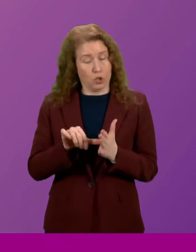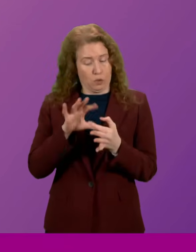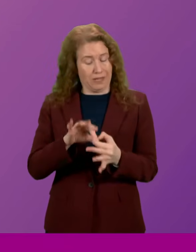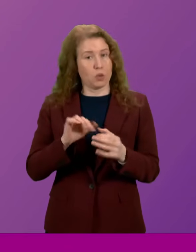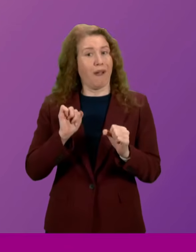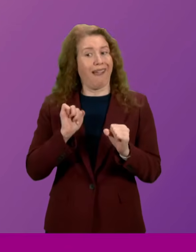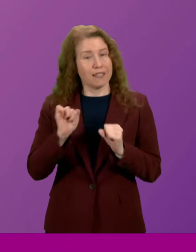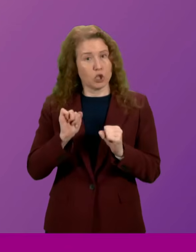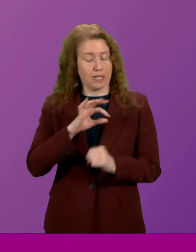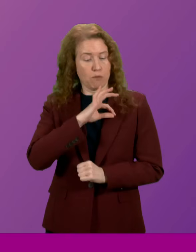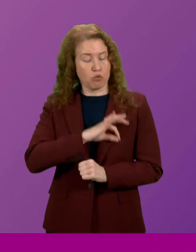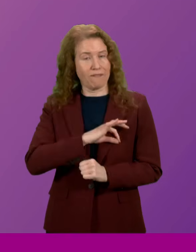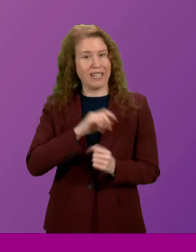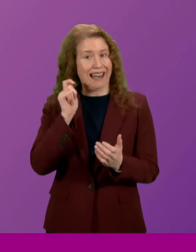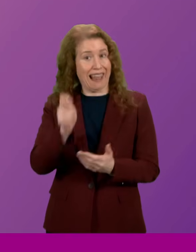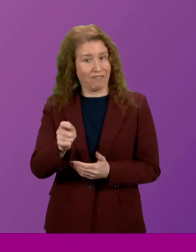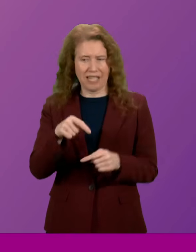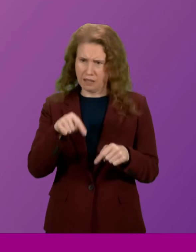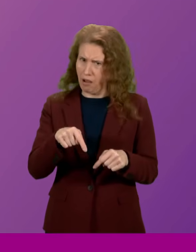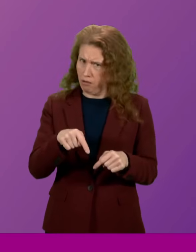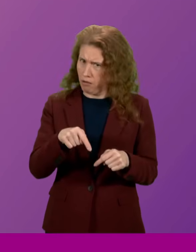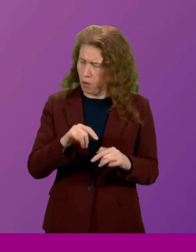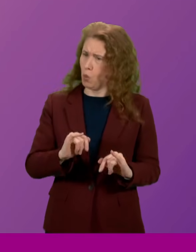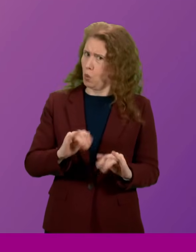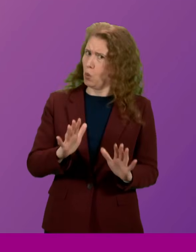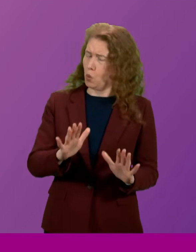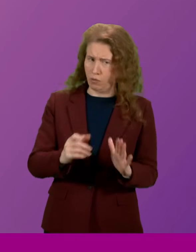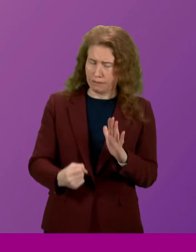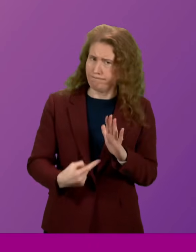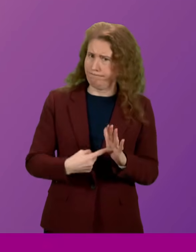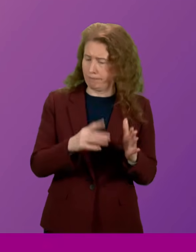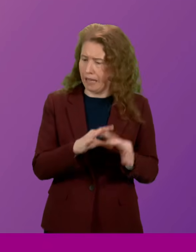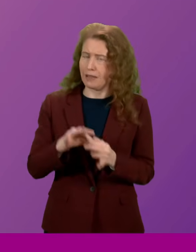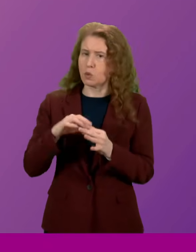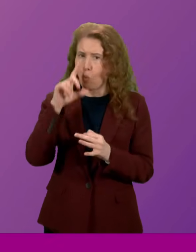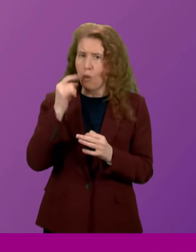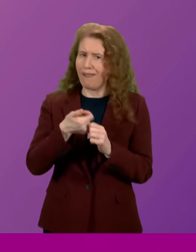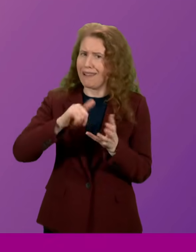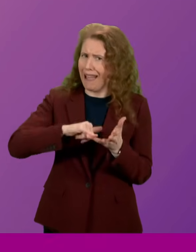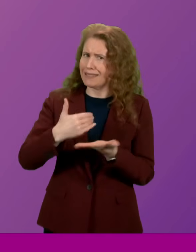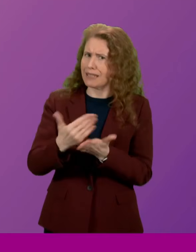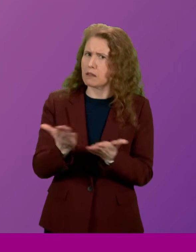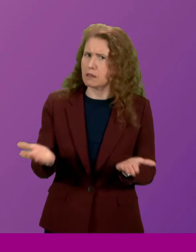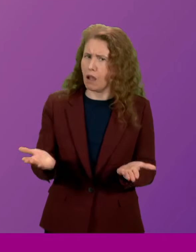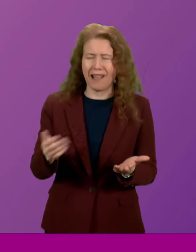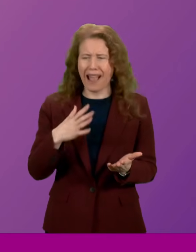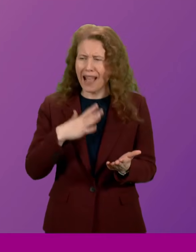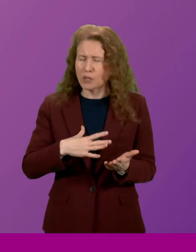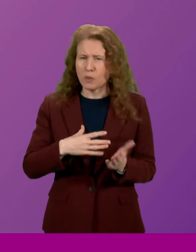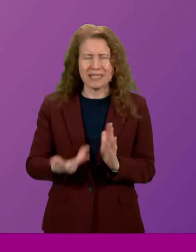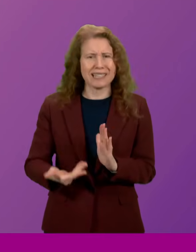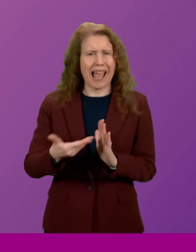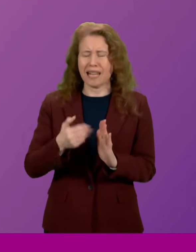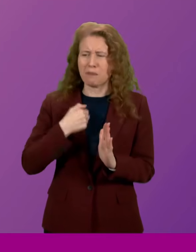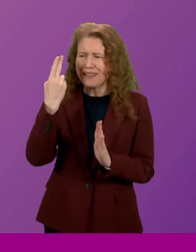energy profits levy are now very acute in relation to the oil and gas sector. And I don't need to add